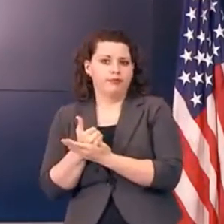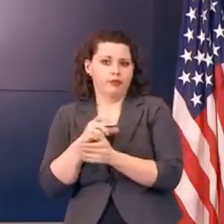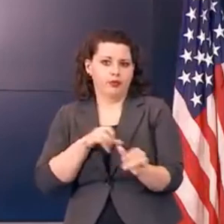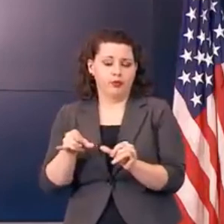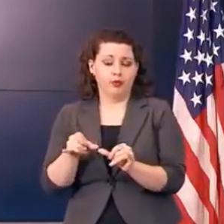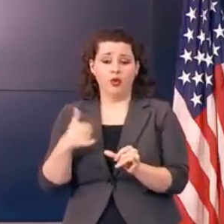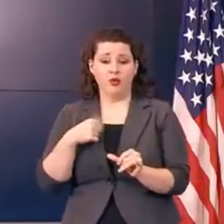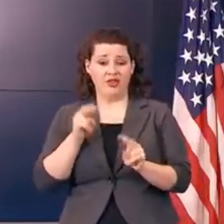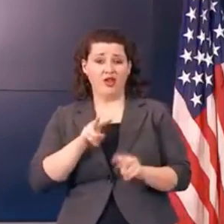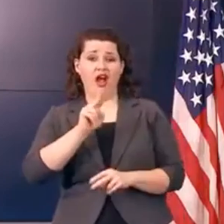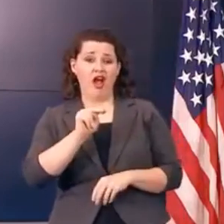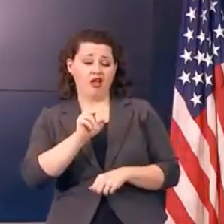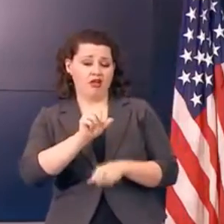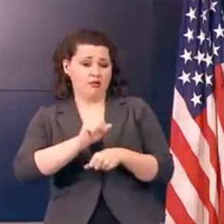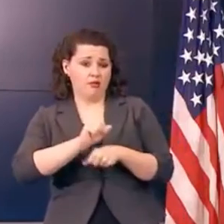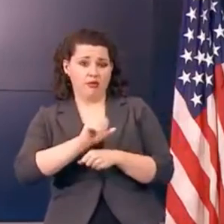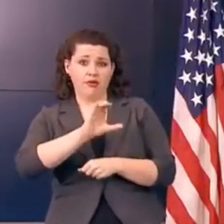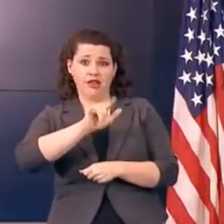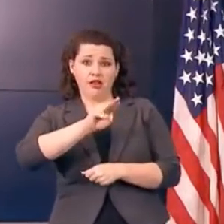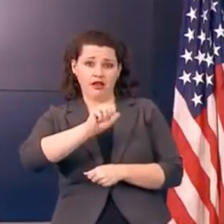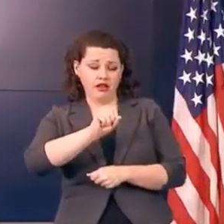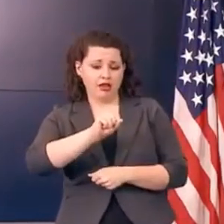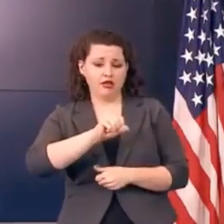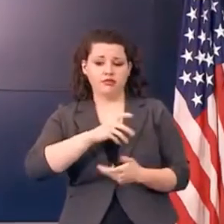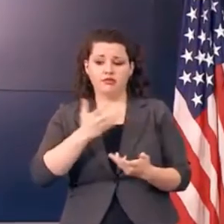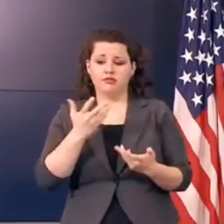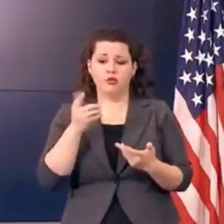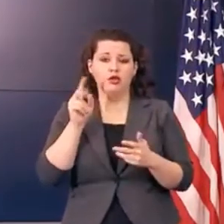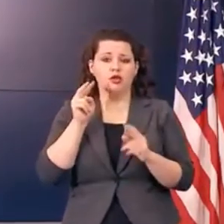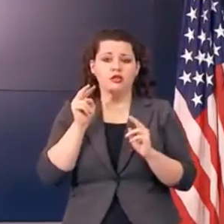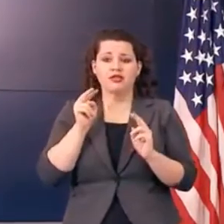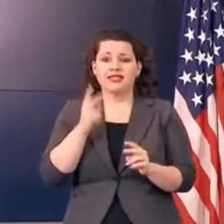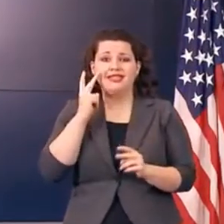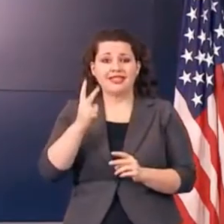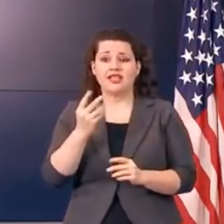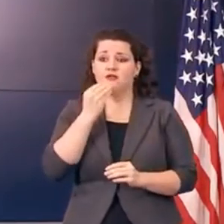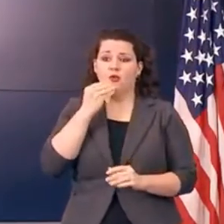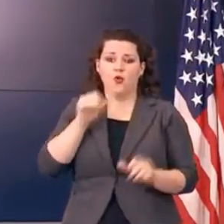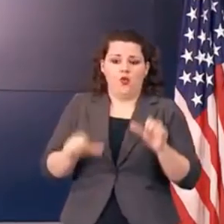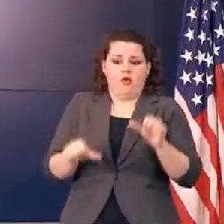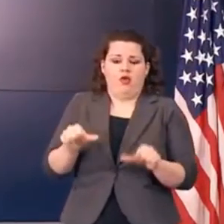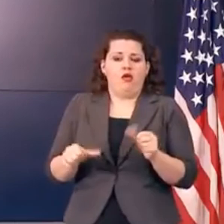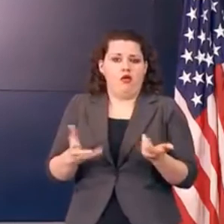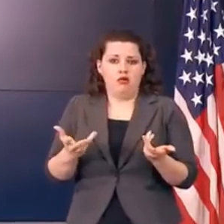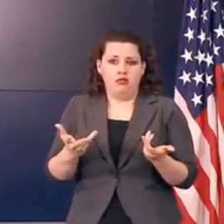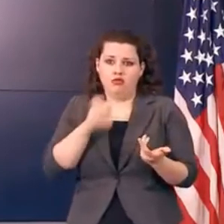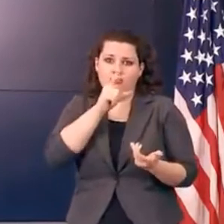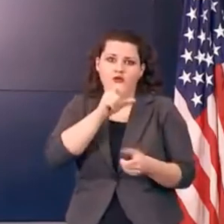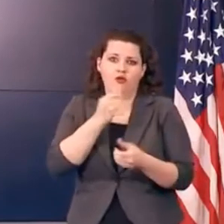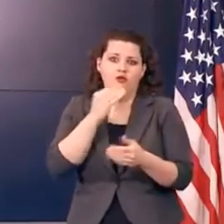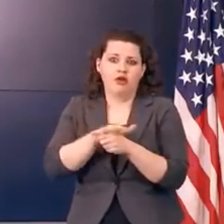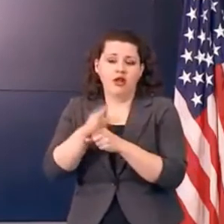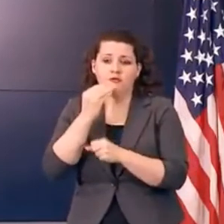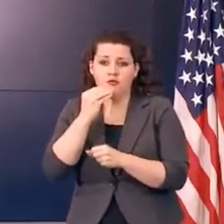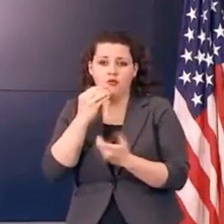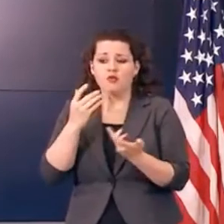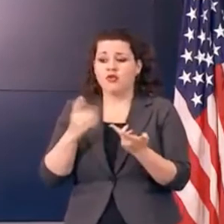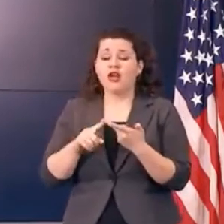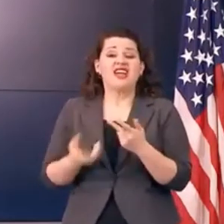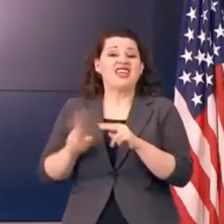unemployment claims, we look at the increased food insecurity that we're talking about, when we look at the increased mental